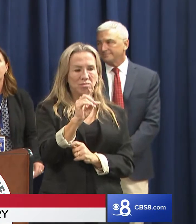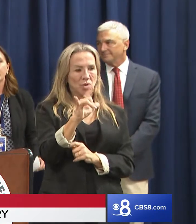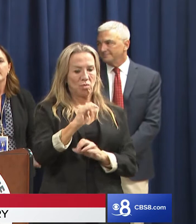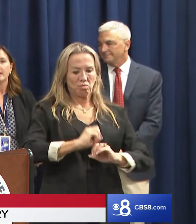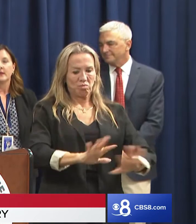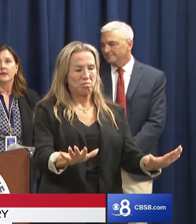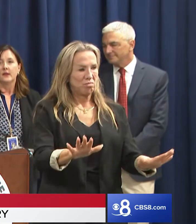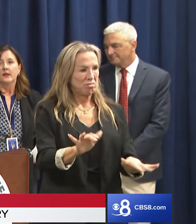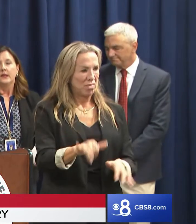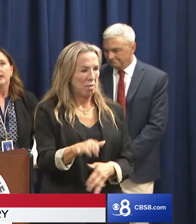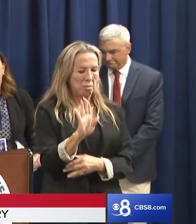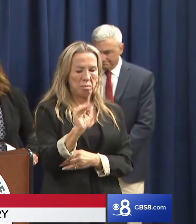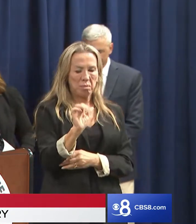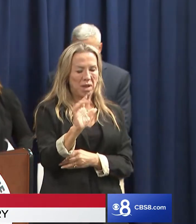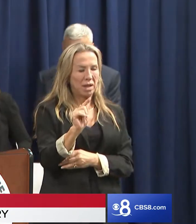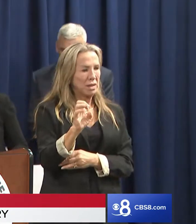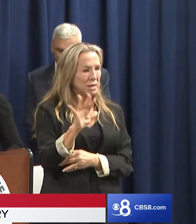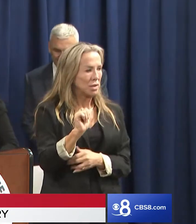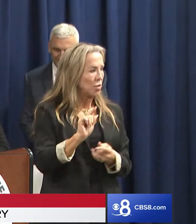bacteria?